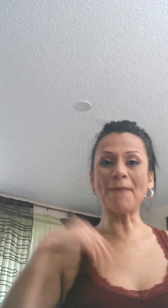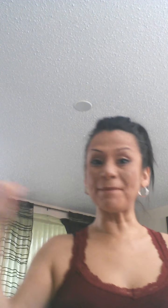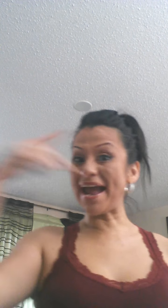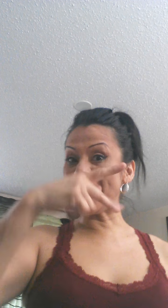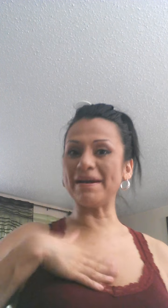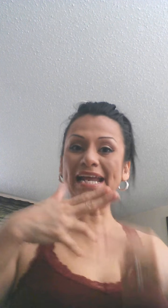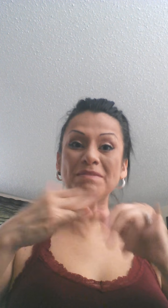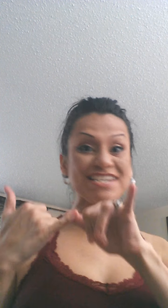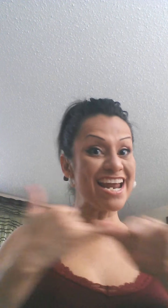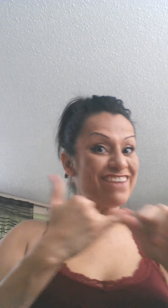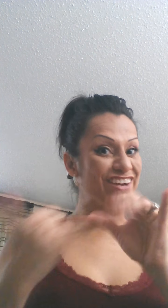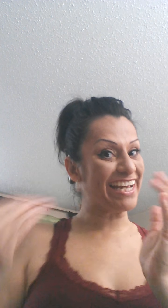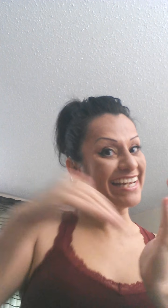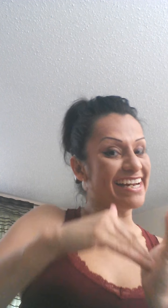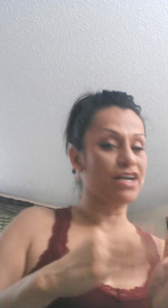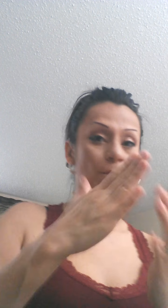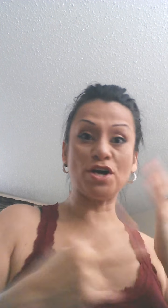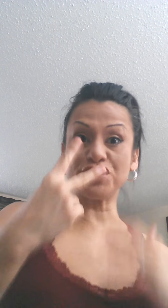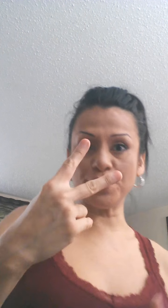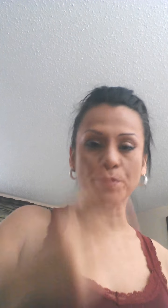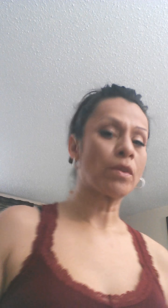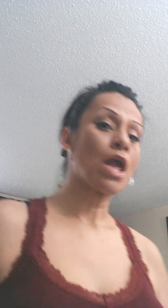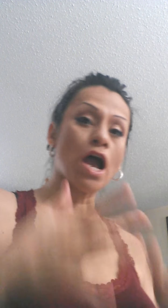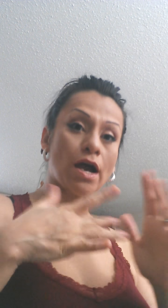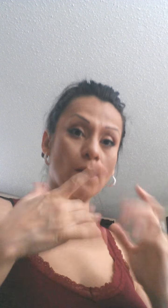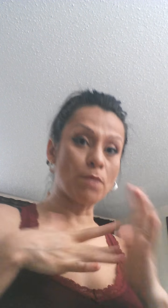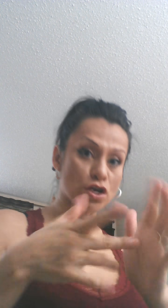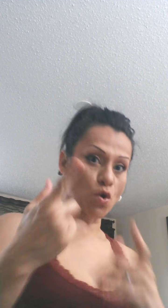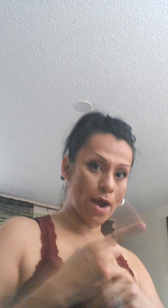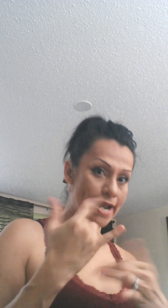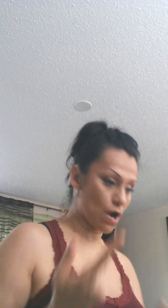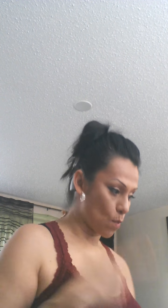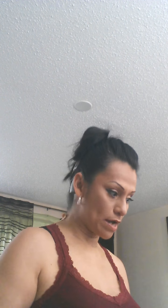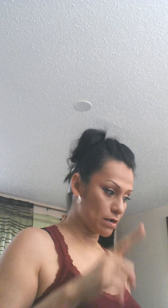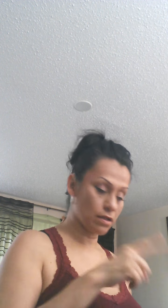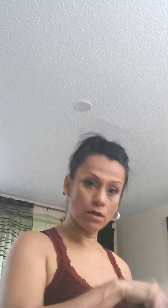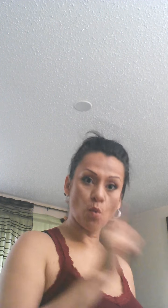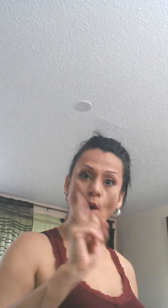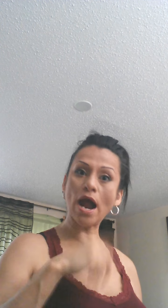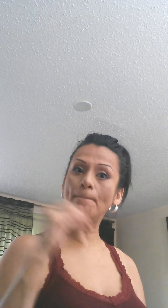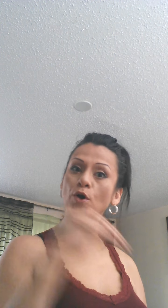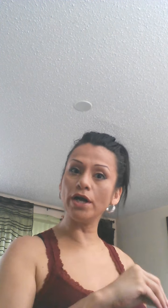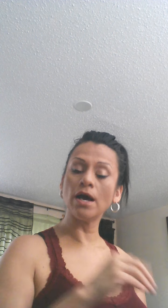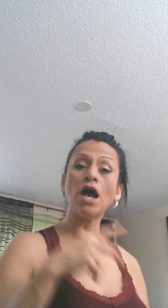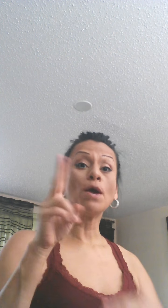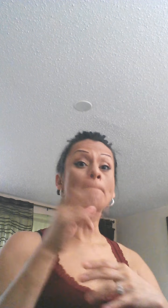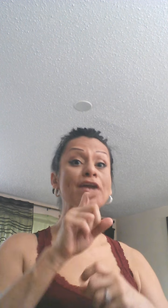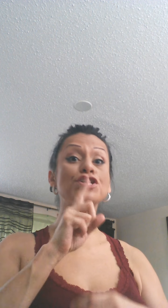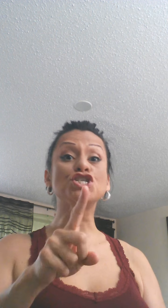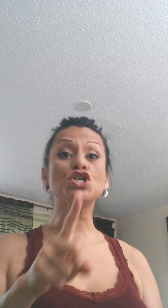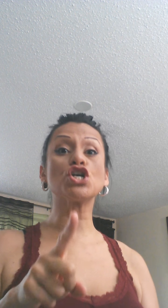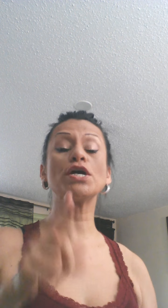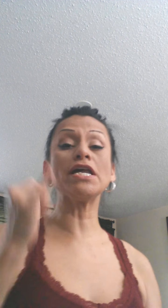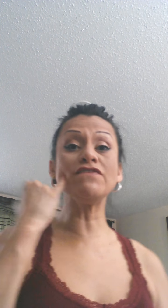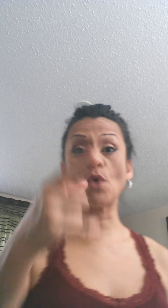I'll be back. My name is Jennifer again. Part 2. I'm going to show right now why. Where I put, make sure if you